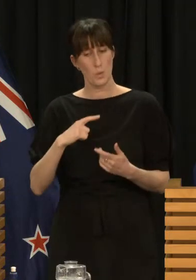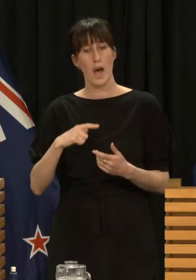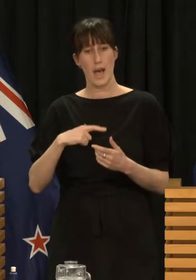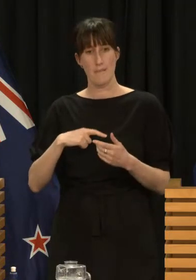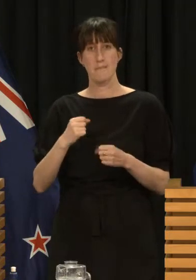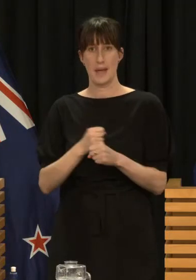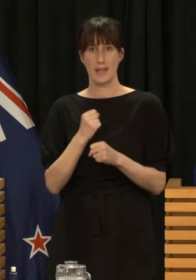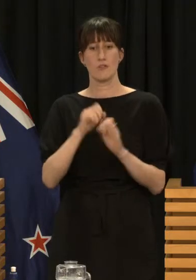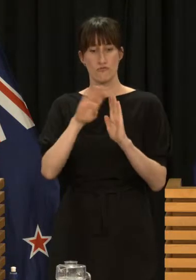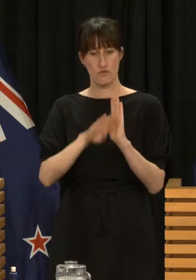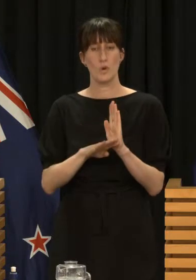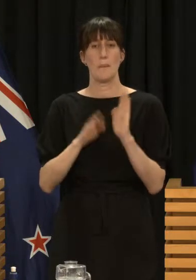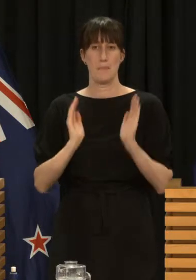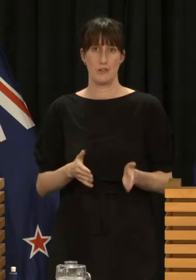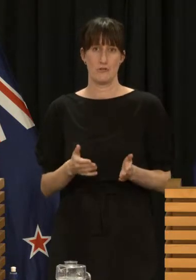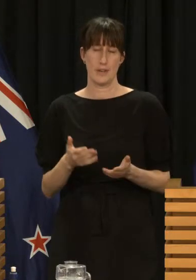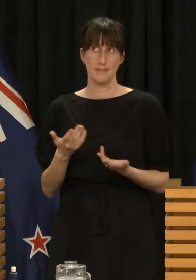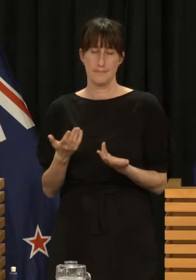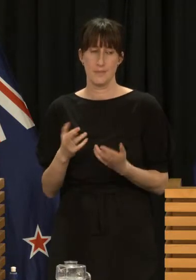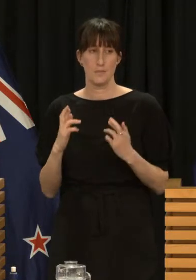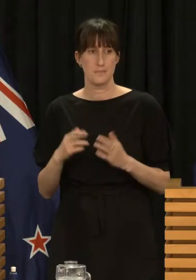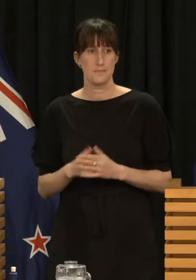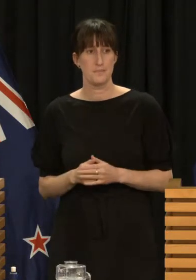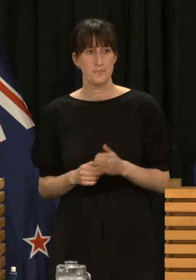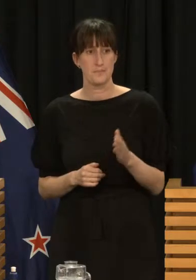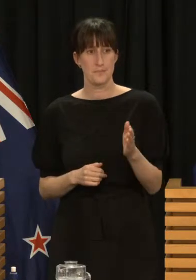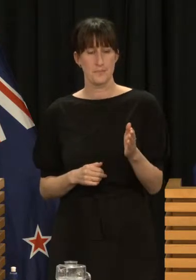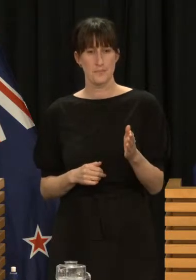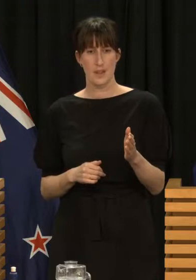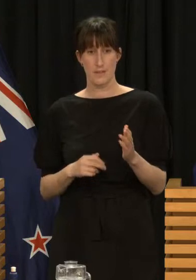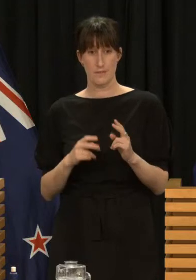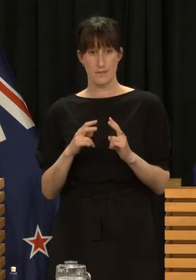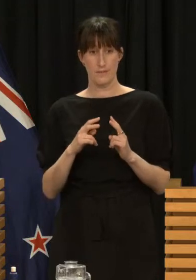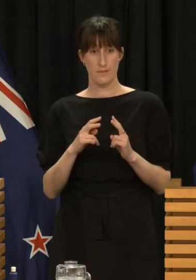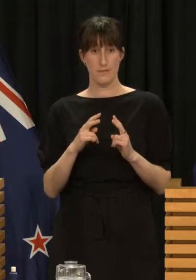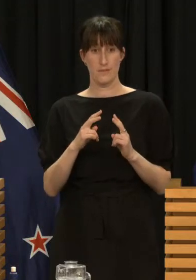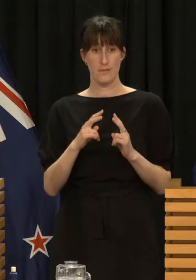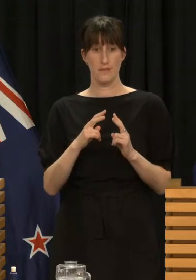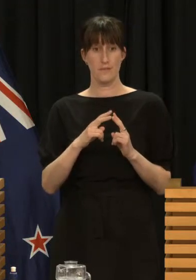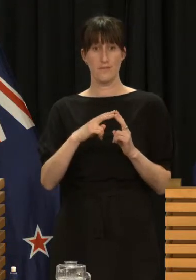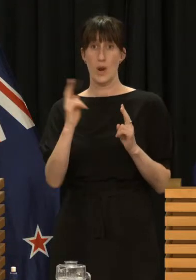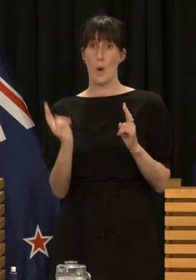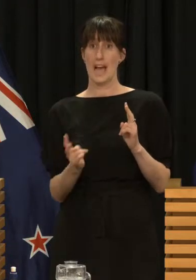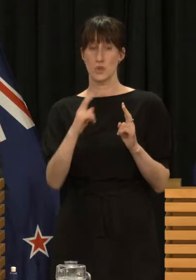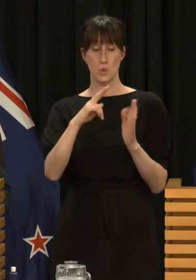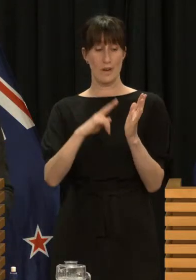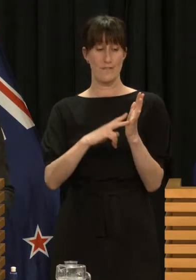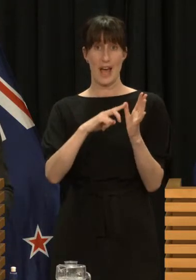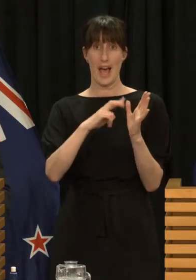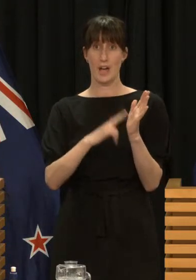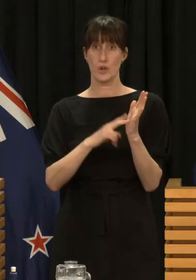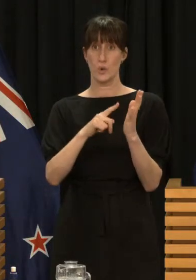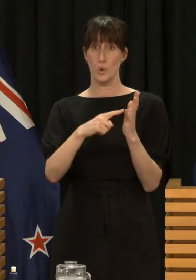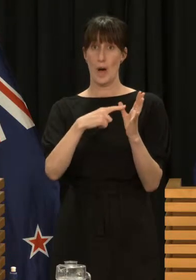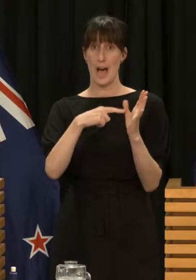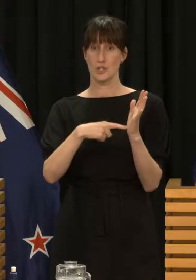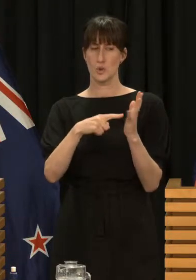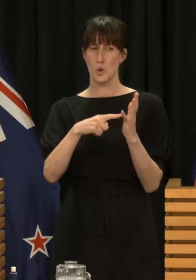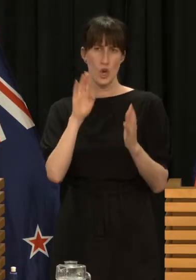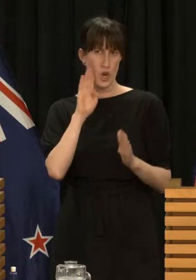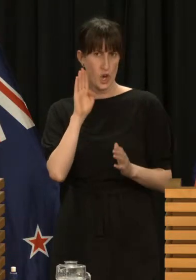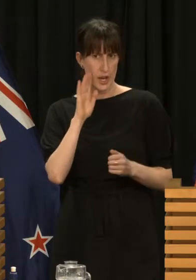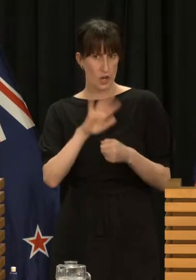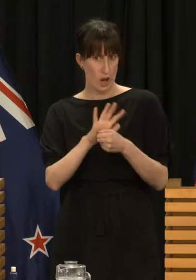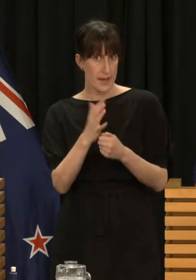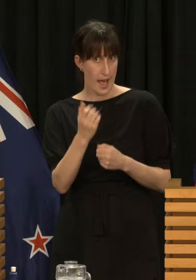that Vanuatu's had its first case of COVID this week. Is New Zealand providing any specific assistance to the country on that? The advice that I've had is that that's a case that they've picked